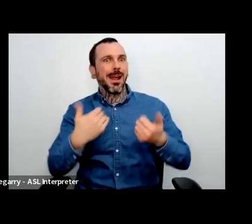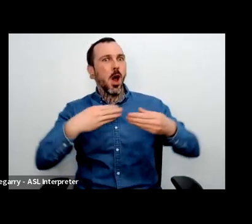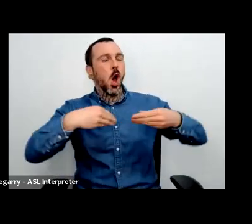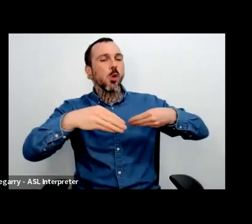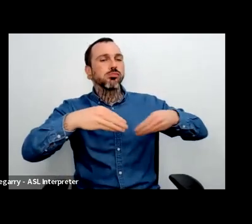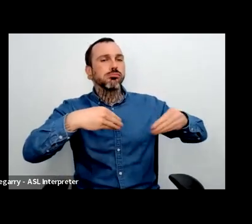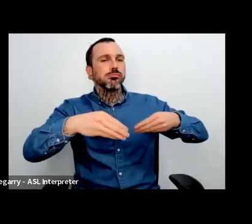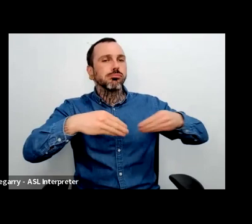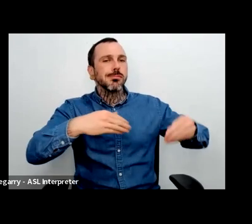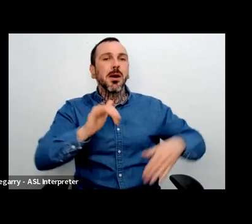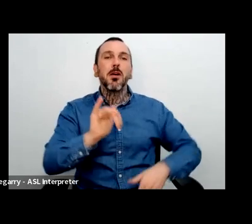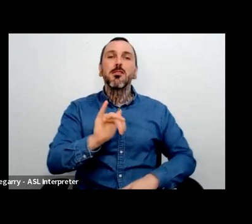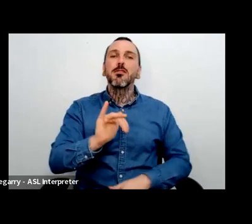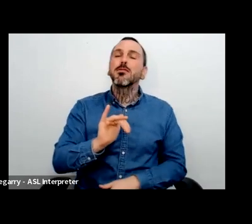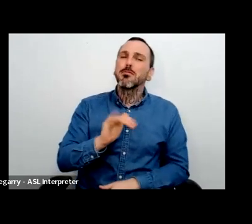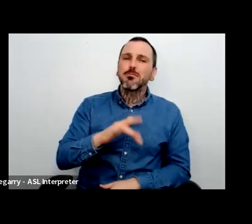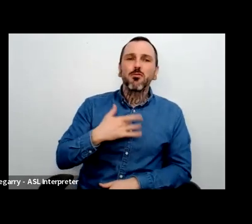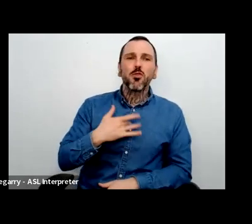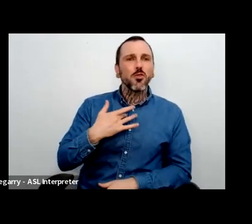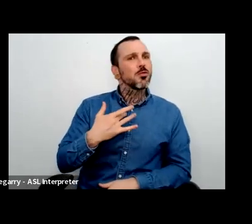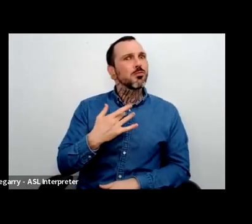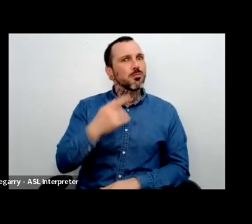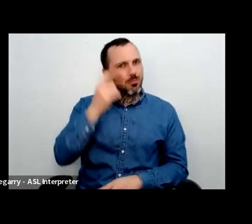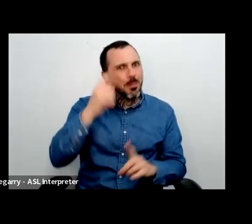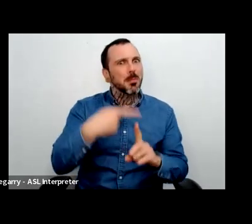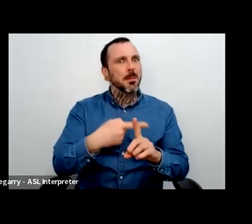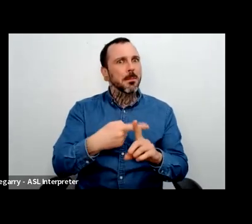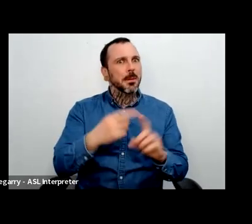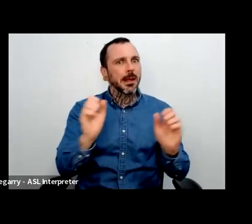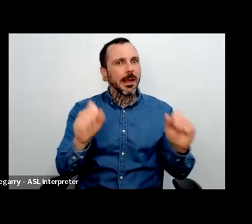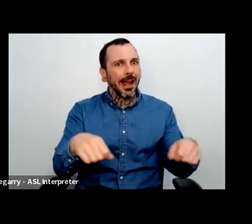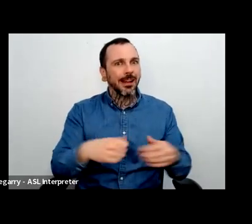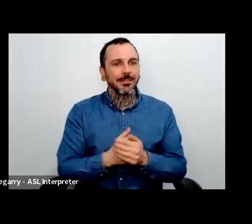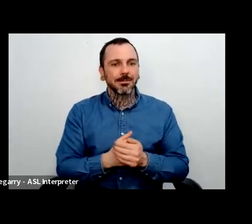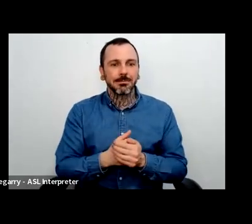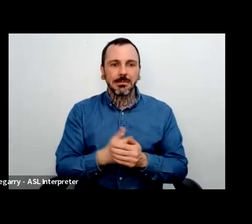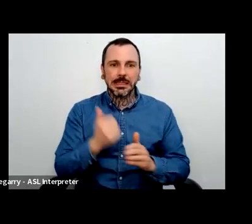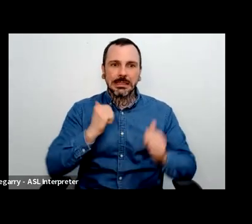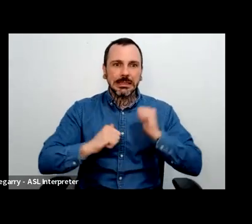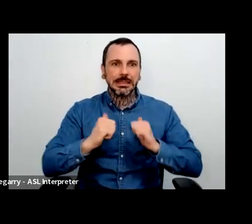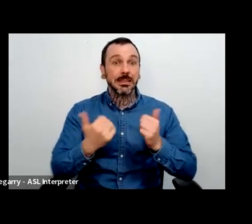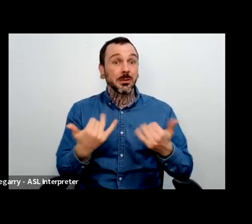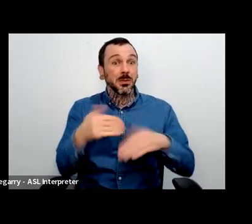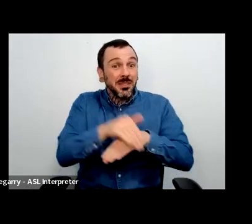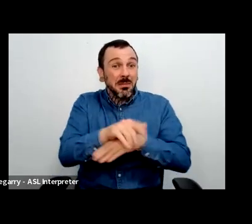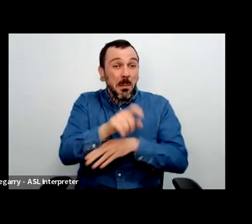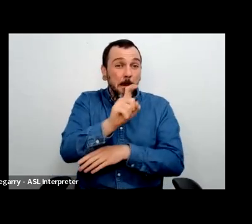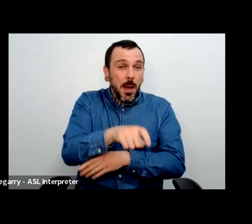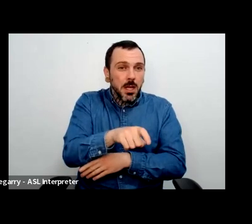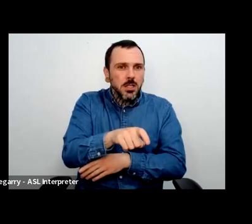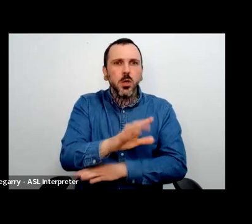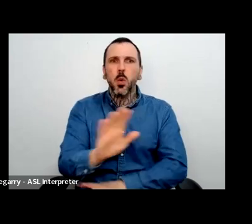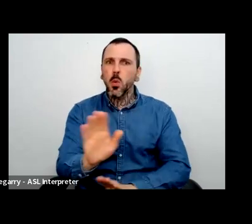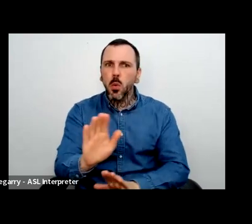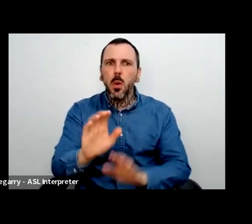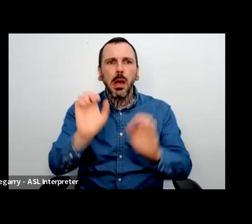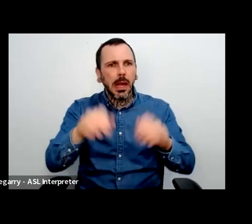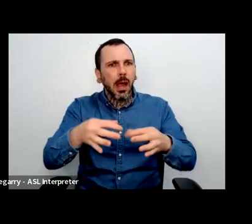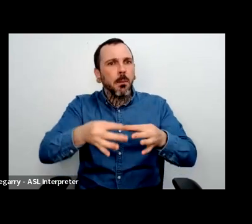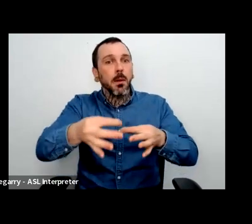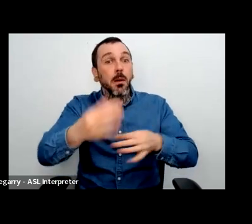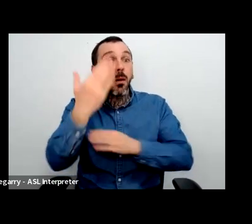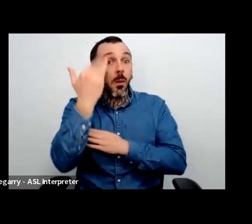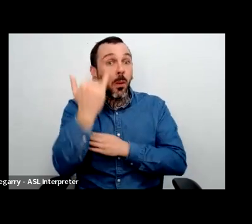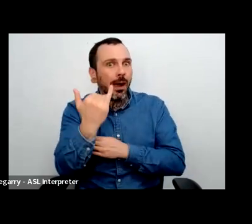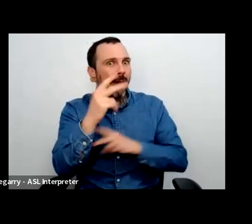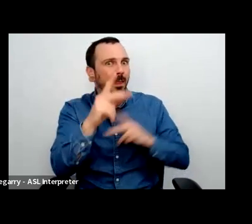hey, maybe it's not important that the play happens tonight. Maybe the process or the human beings involved are much more important than